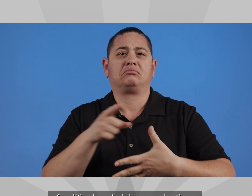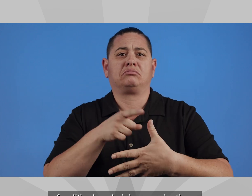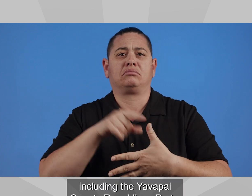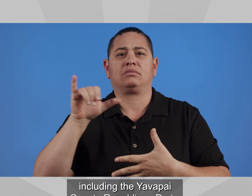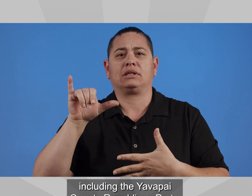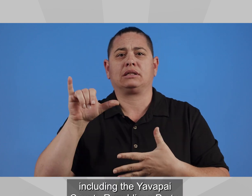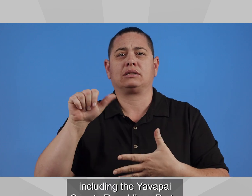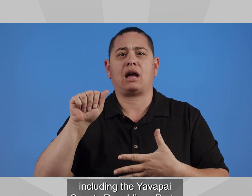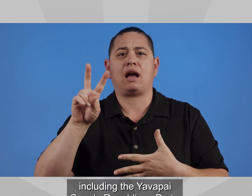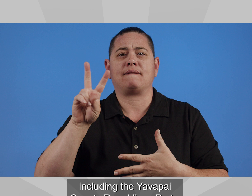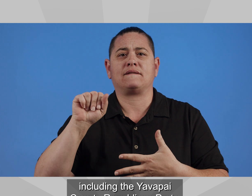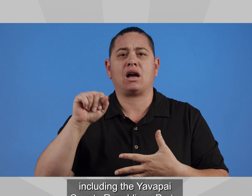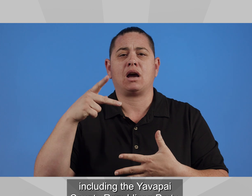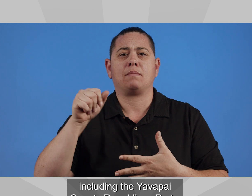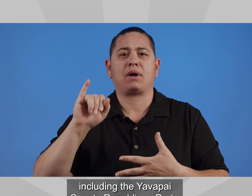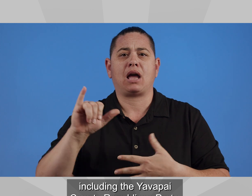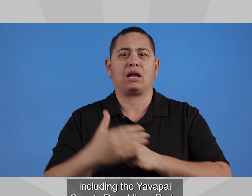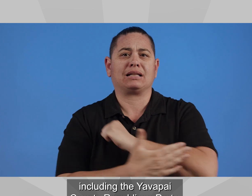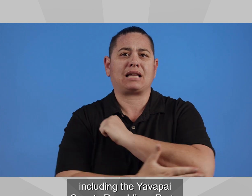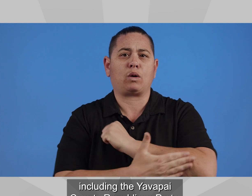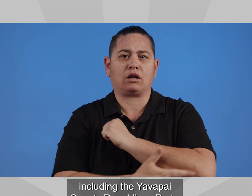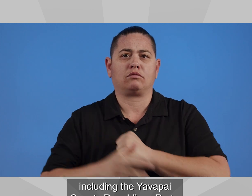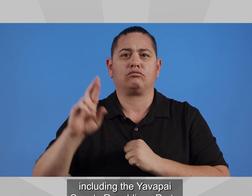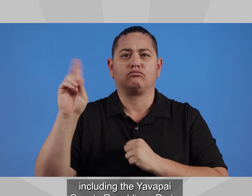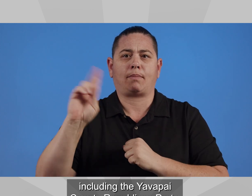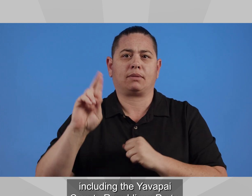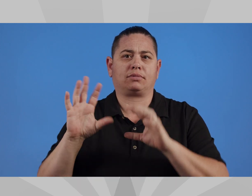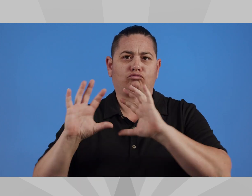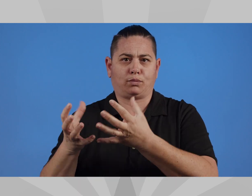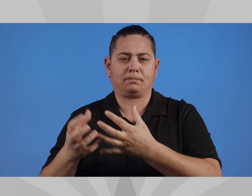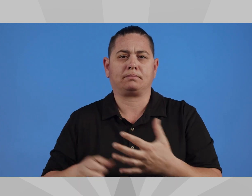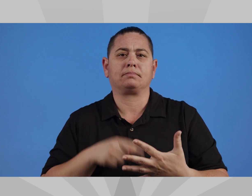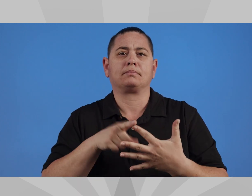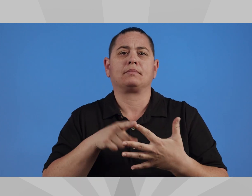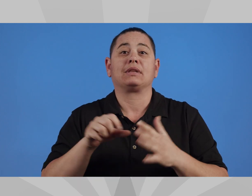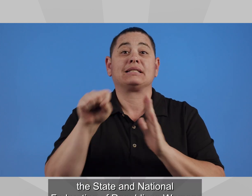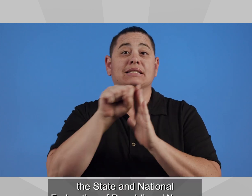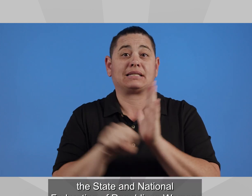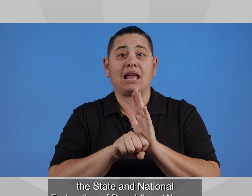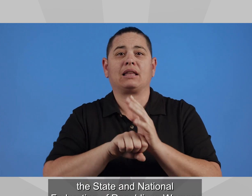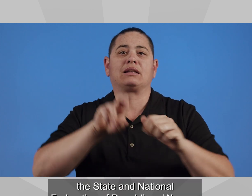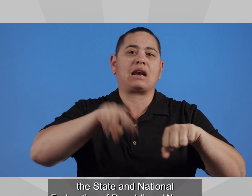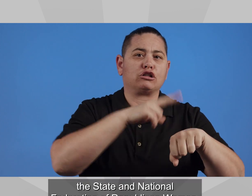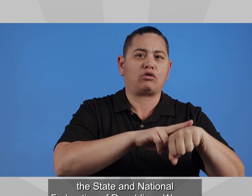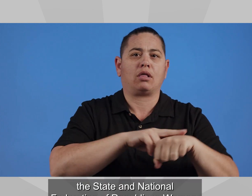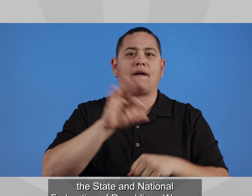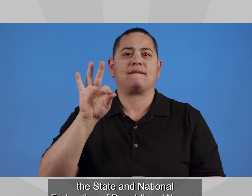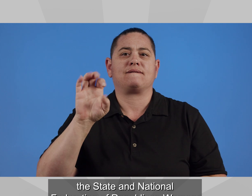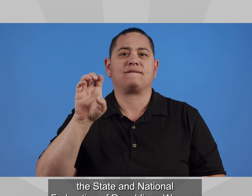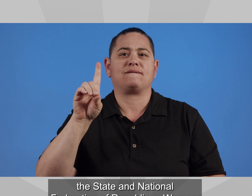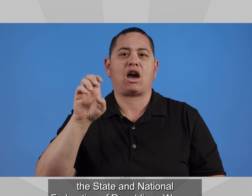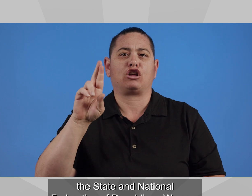organizations, including the Yavapai County Republican Party, the State and